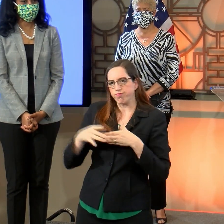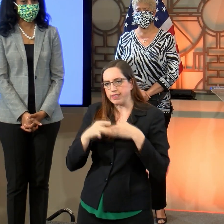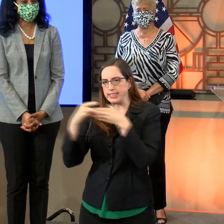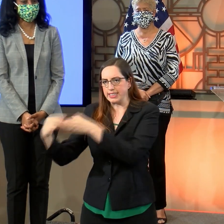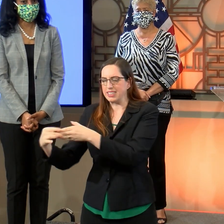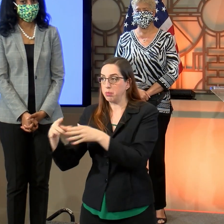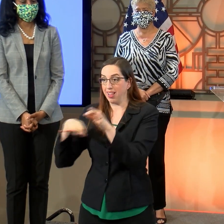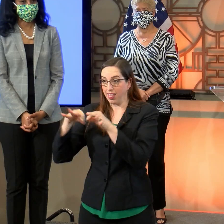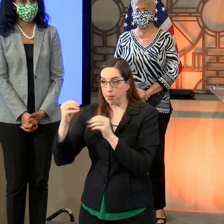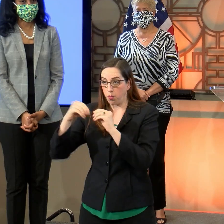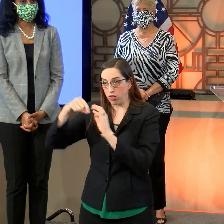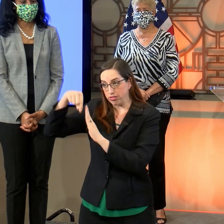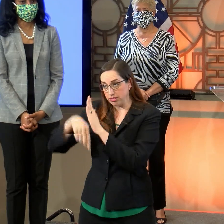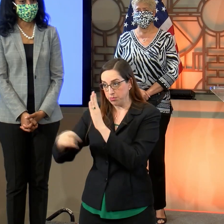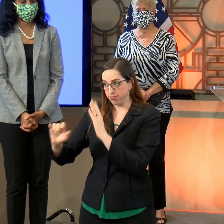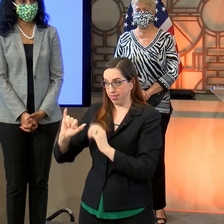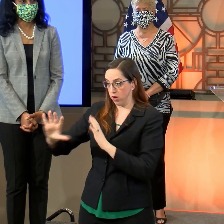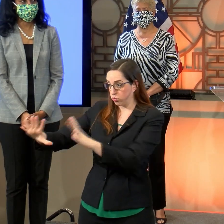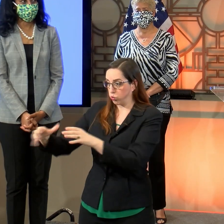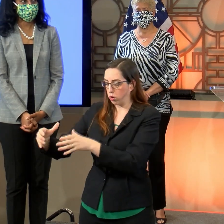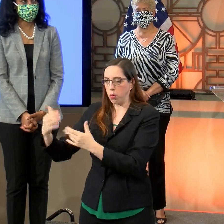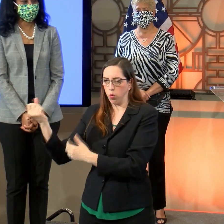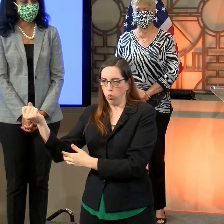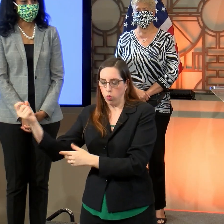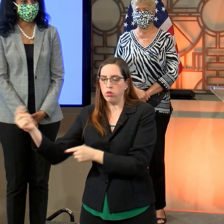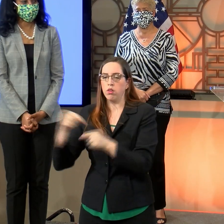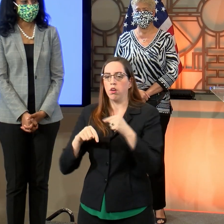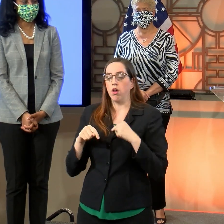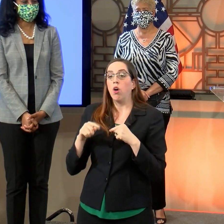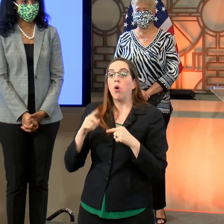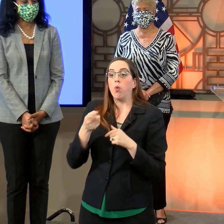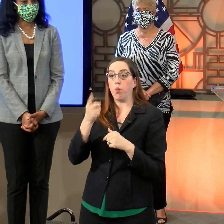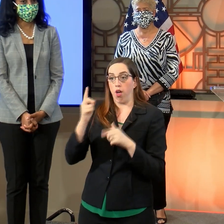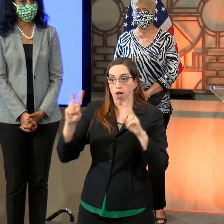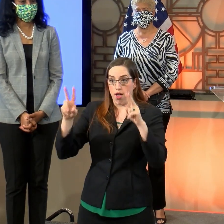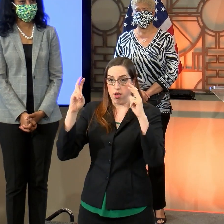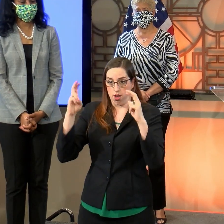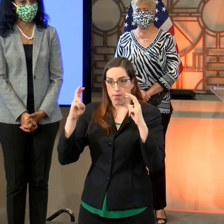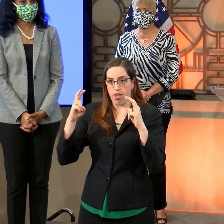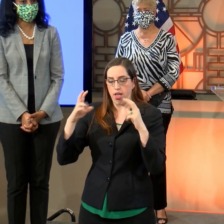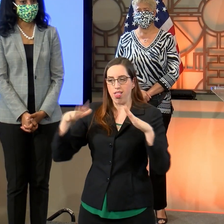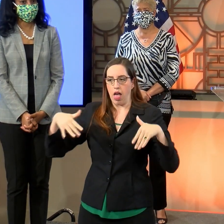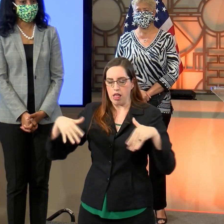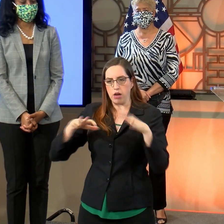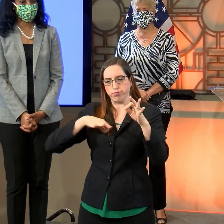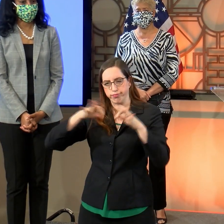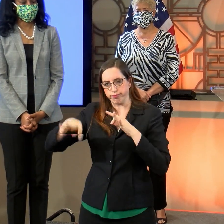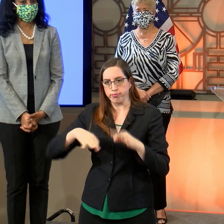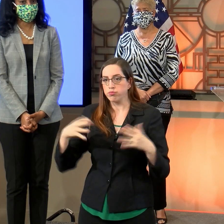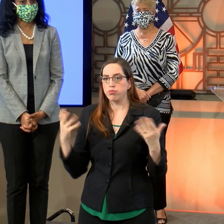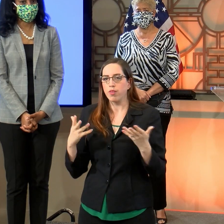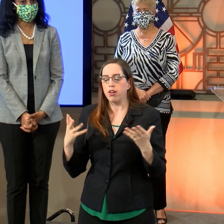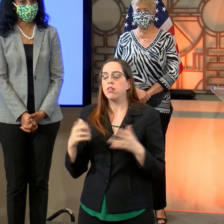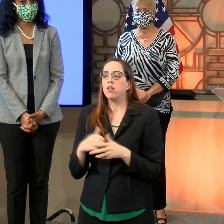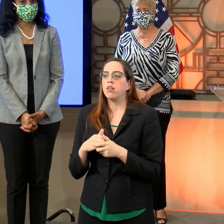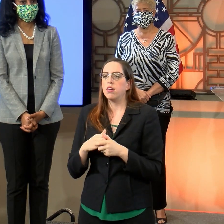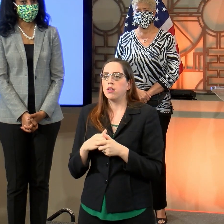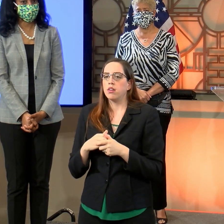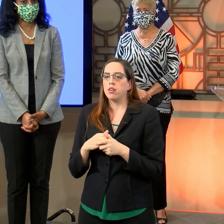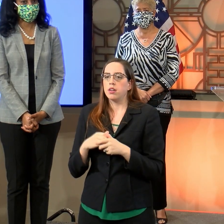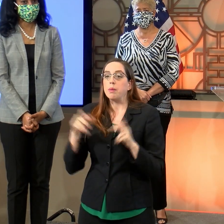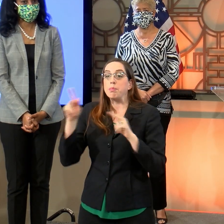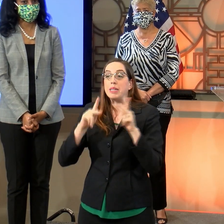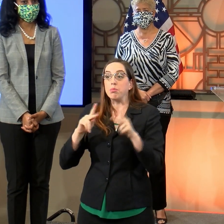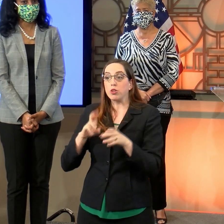of that task force, a topic that we have not specifically addressed, and that's for people who are riding